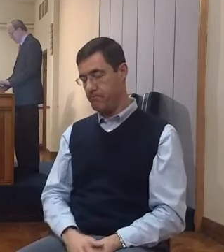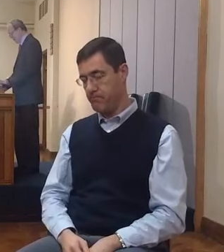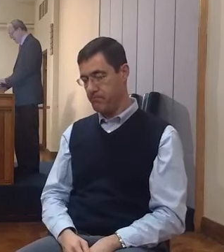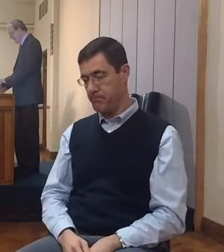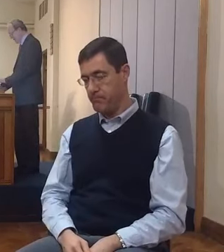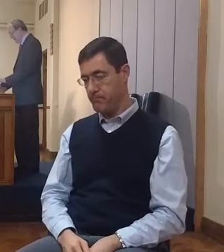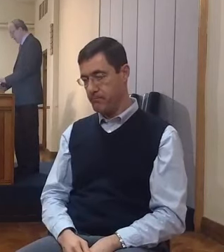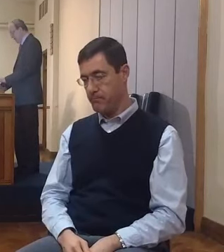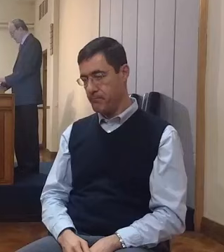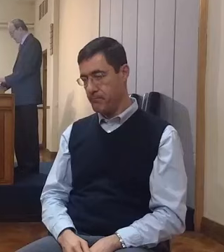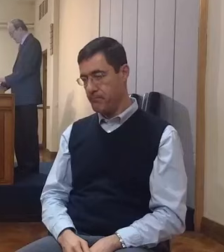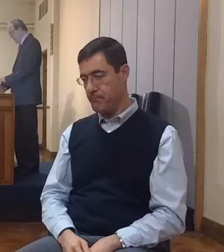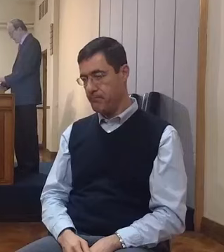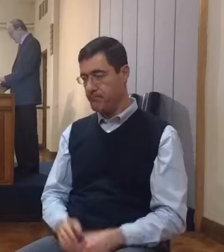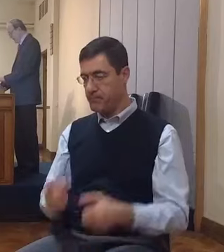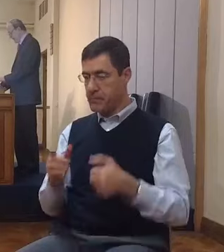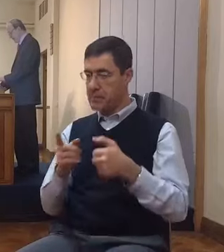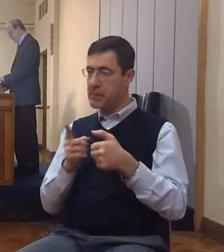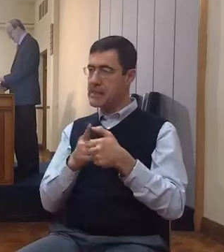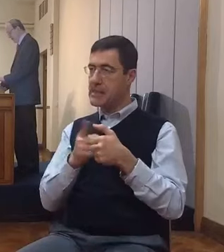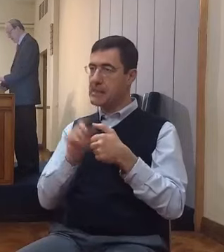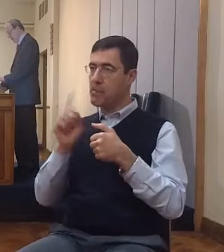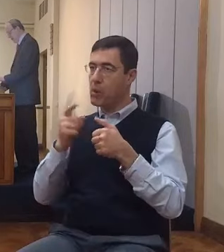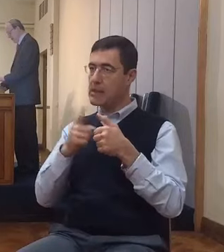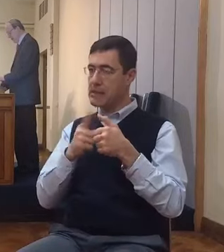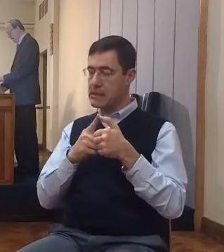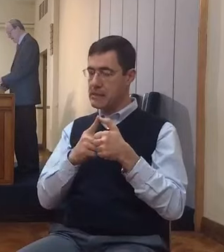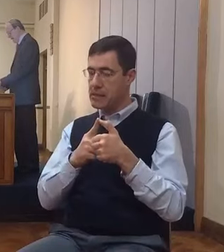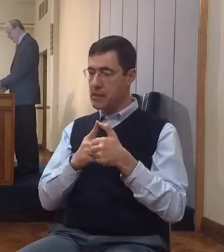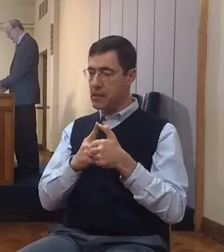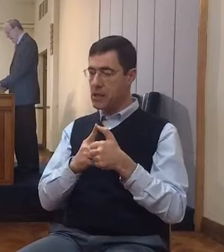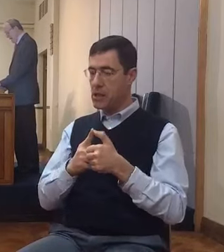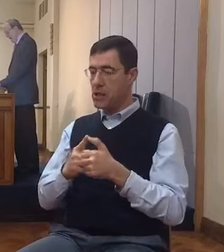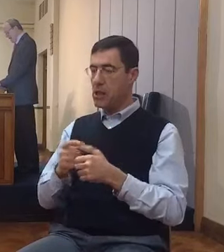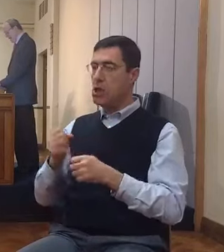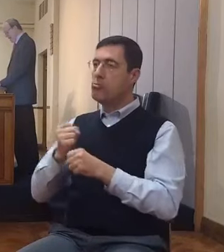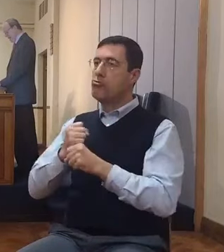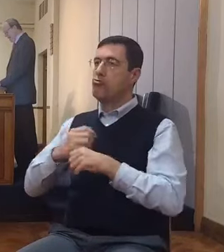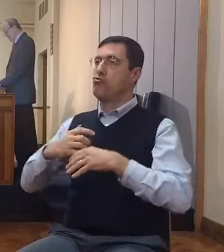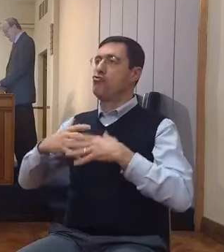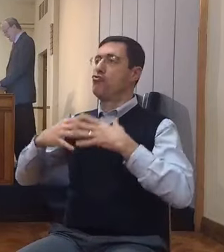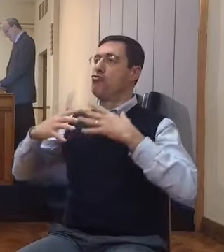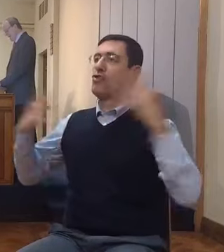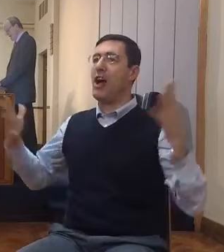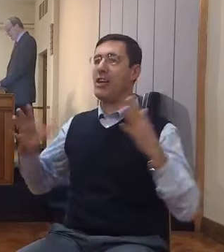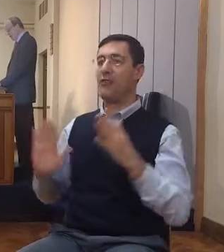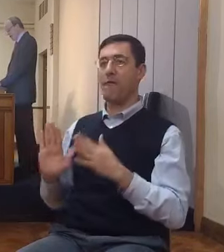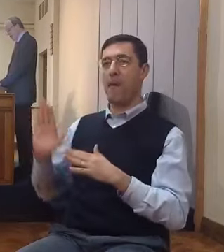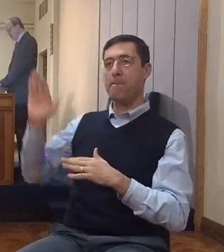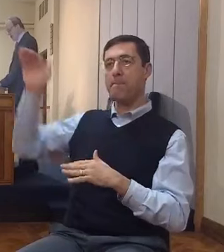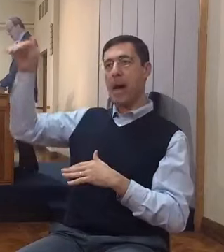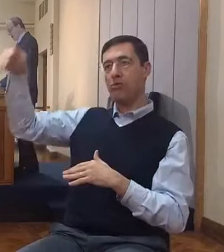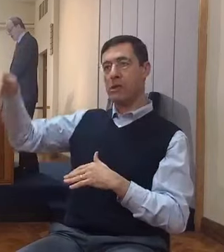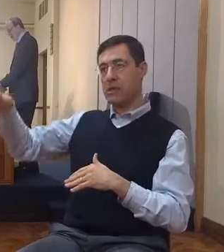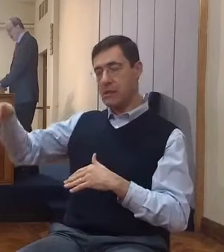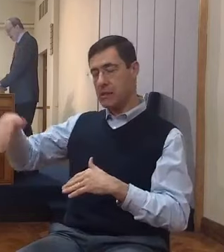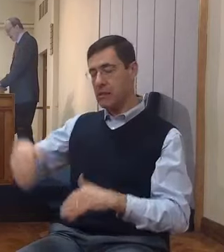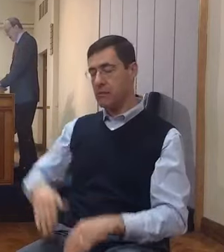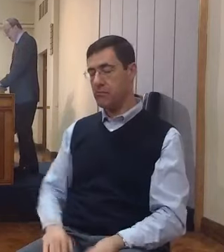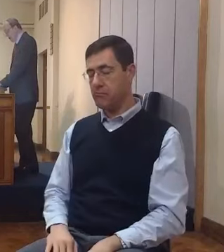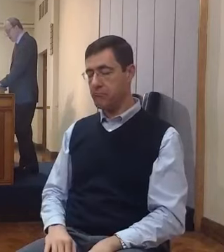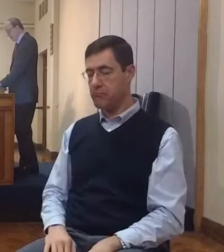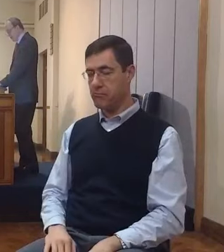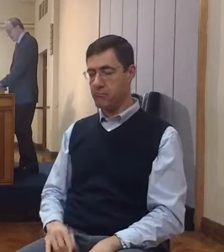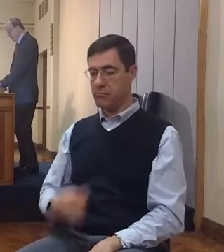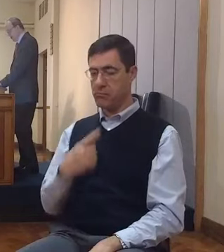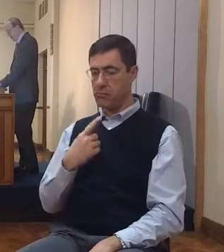is about the giants of the mountains. And at that time came Joshua.